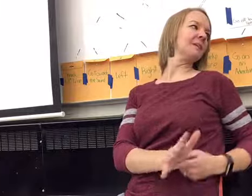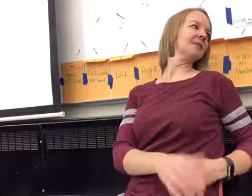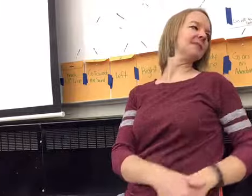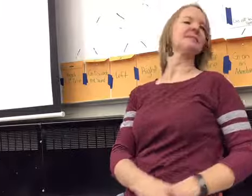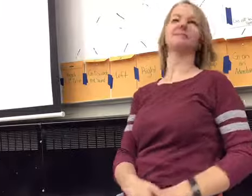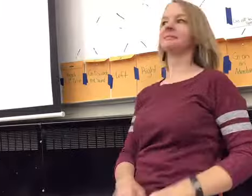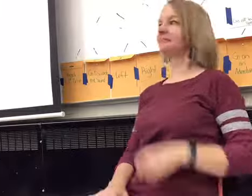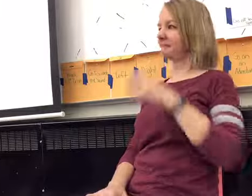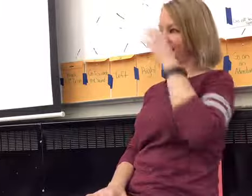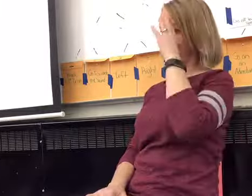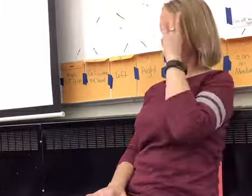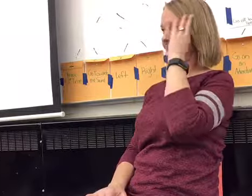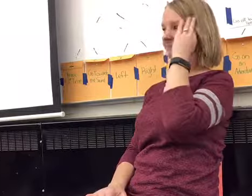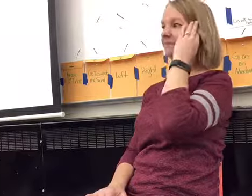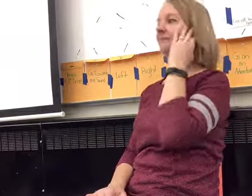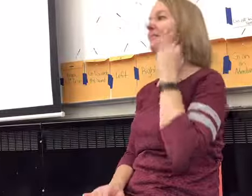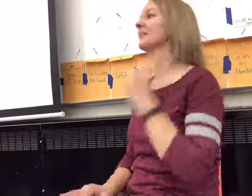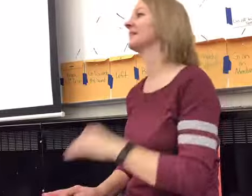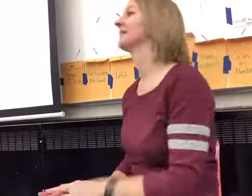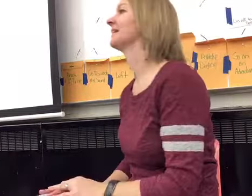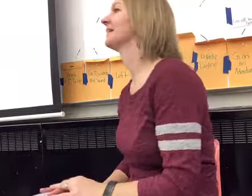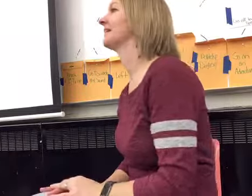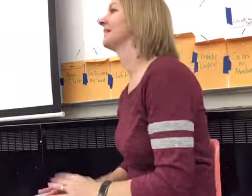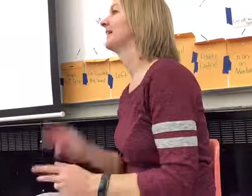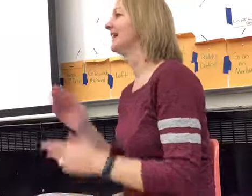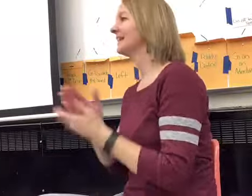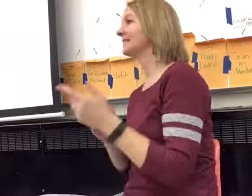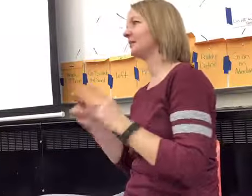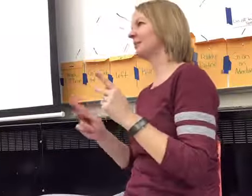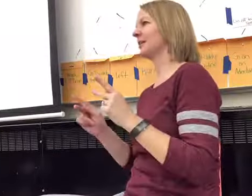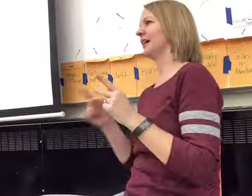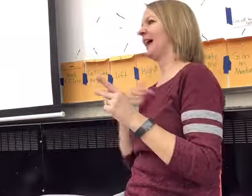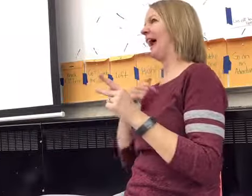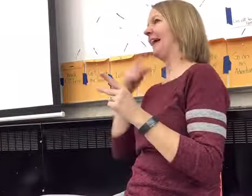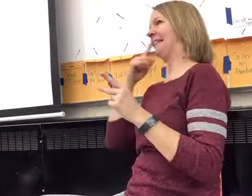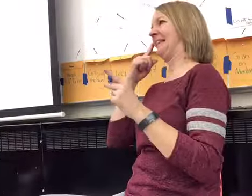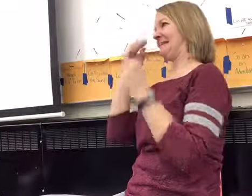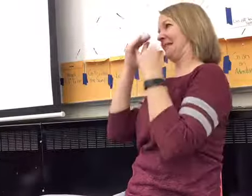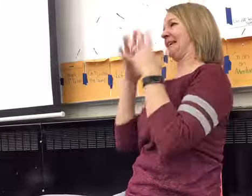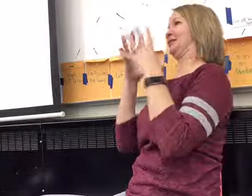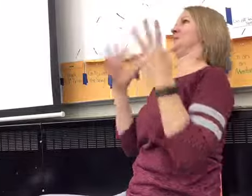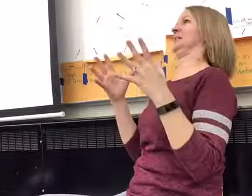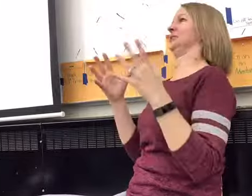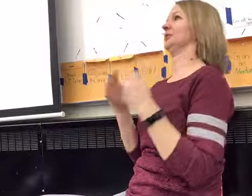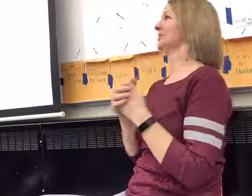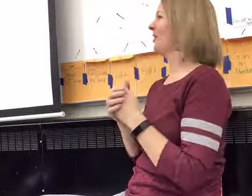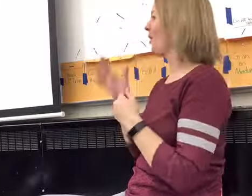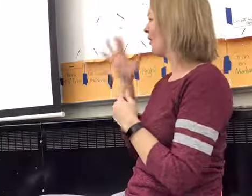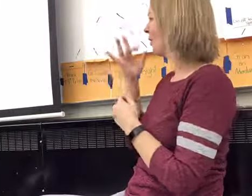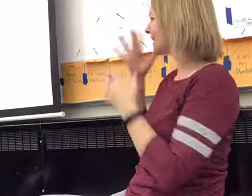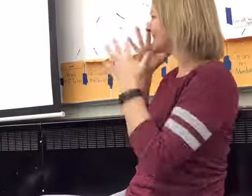Some of you are like, I'm way overthinking this. Why does this determine how they can get into the United States? Like, they can get into the